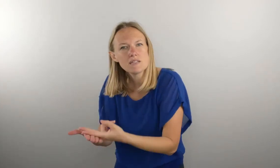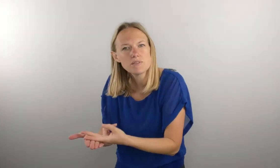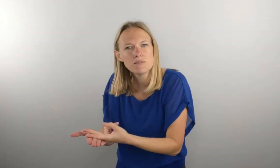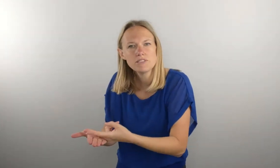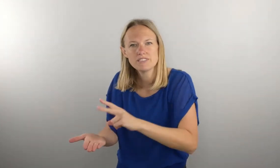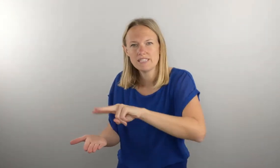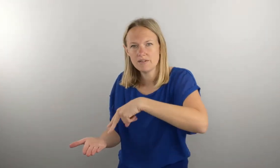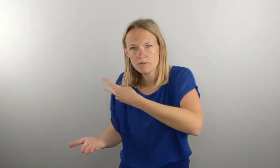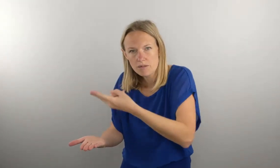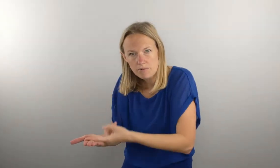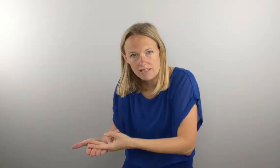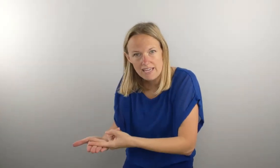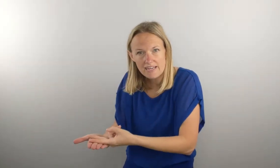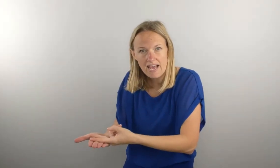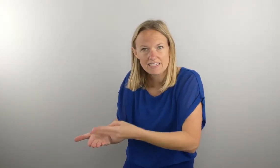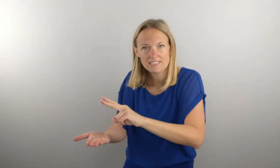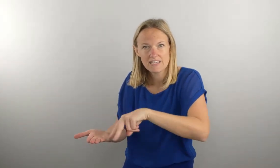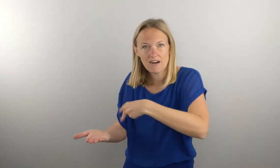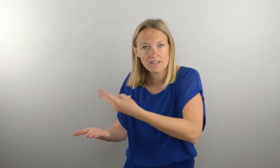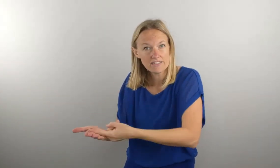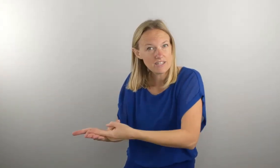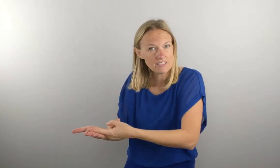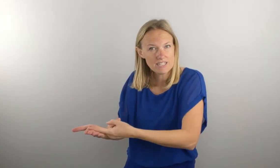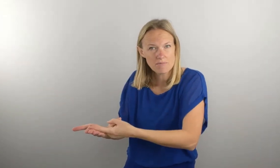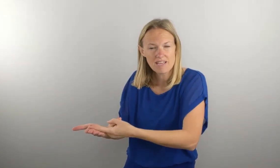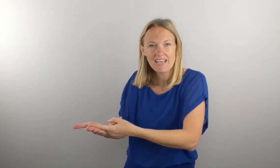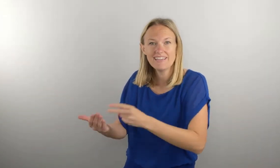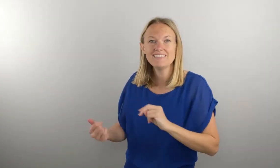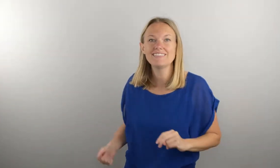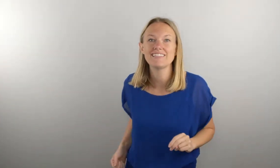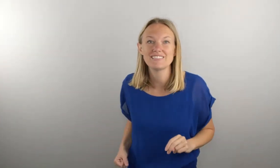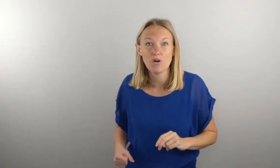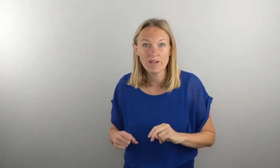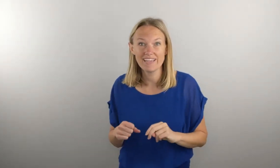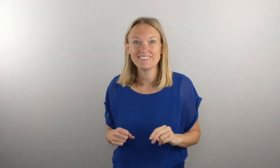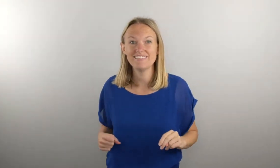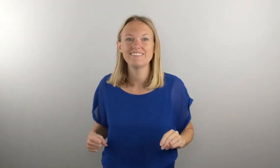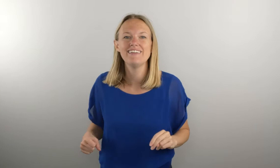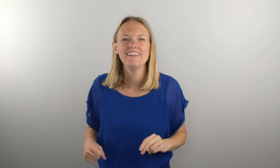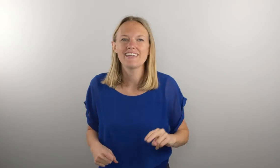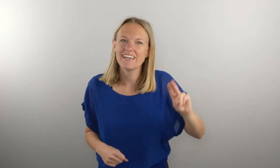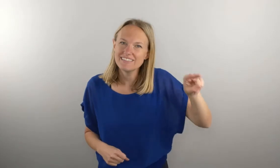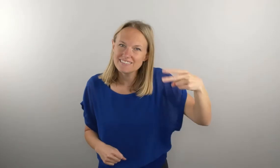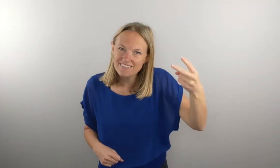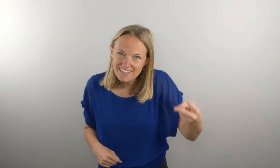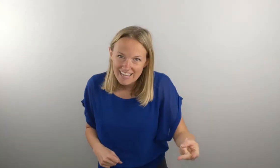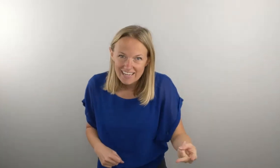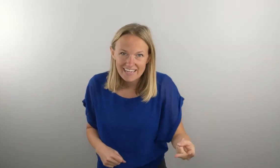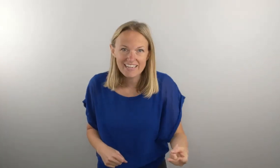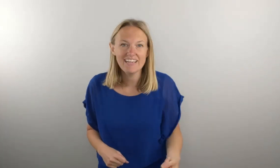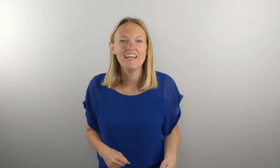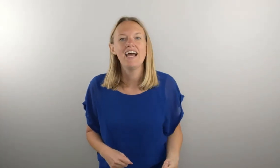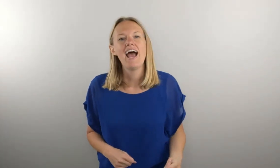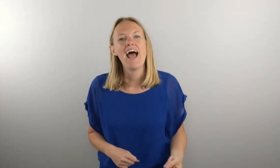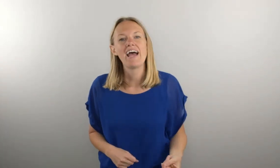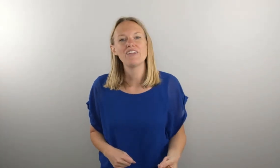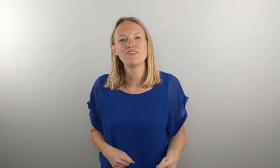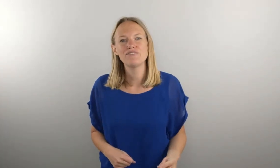Sometimes you'll see it where people lay it actually on your non-dominant hand. That's okay too, okay? So lay at your